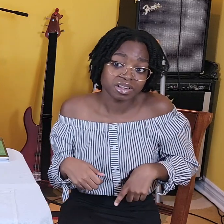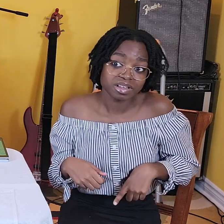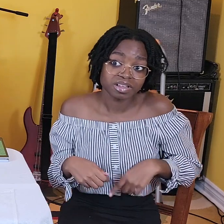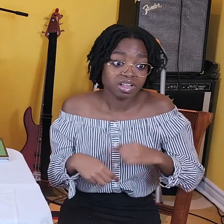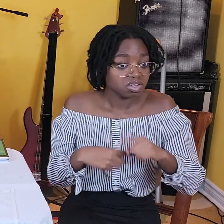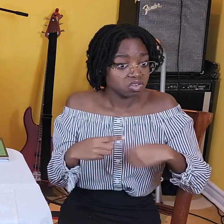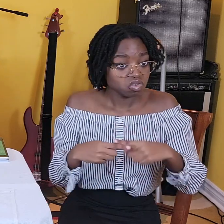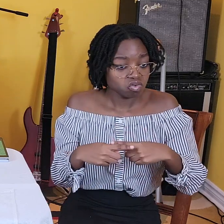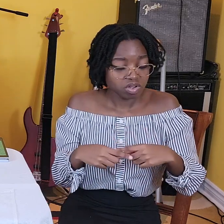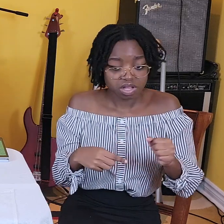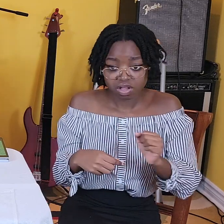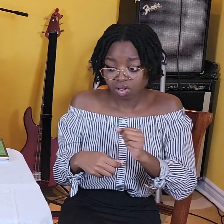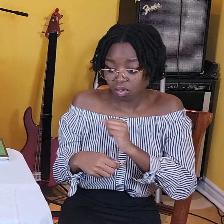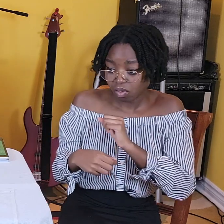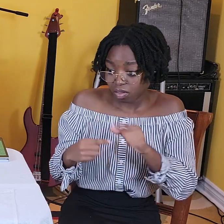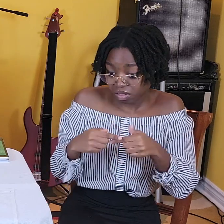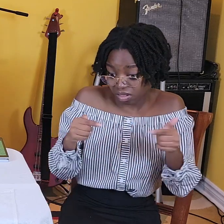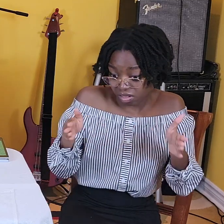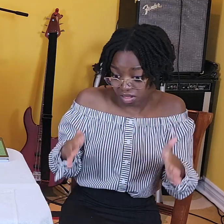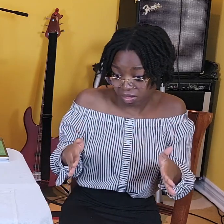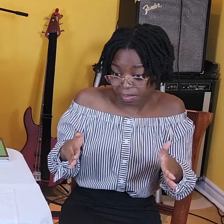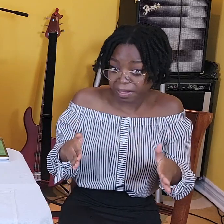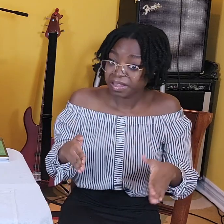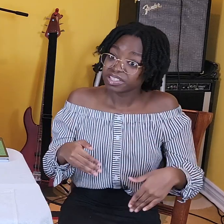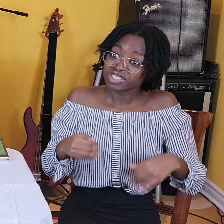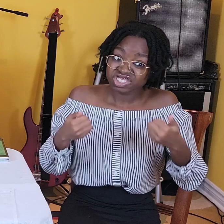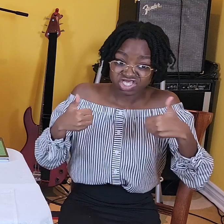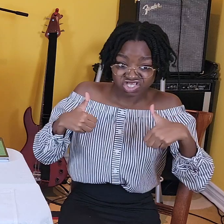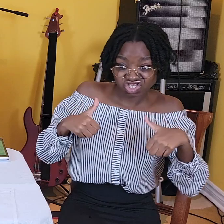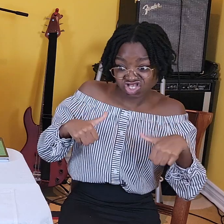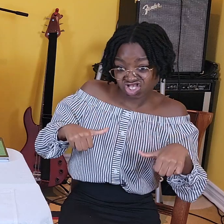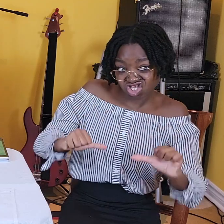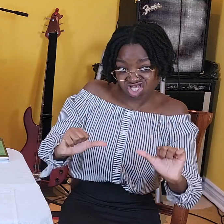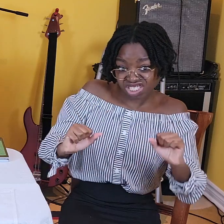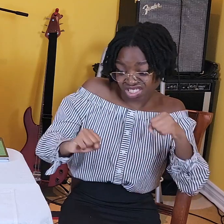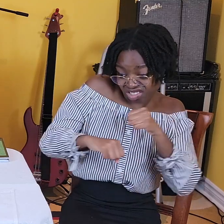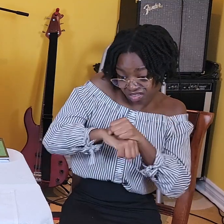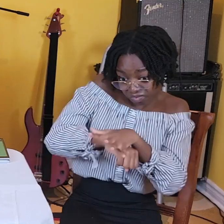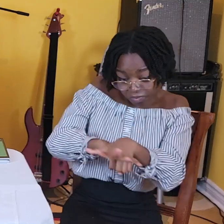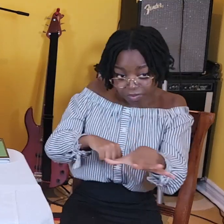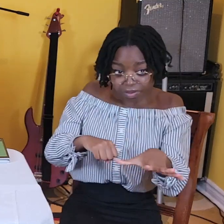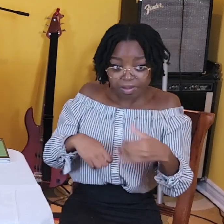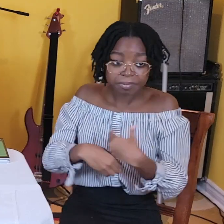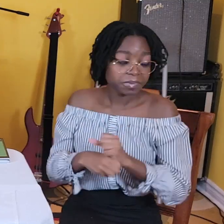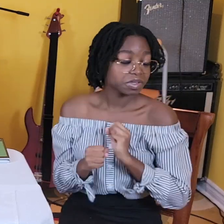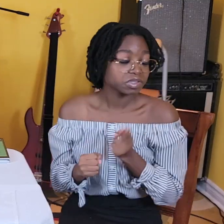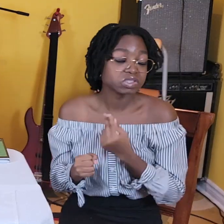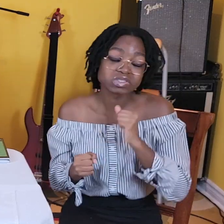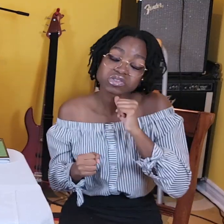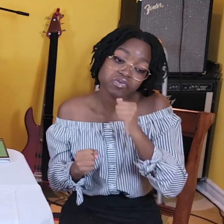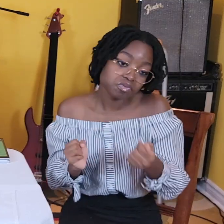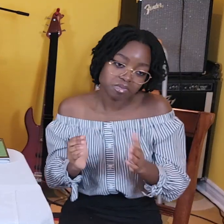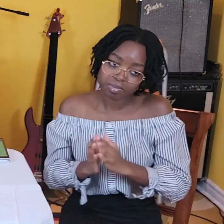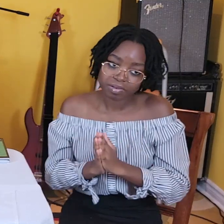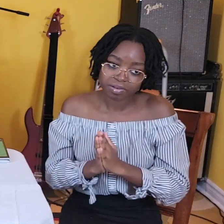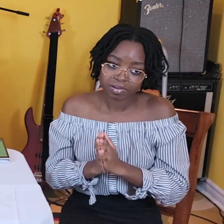also impressing on us not to pray. So now we're going to look at the next passage, which is Matthew 26,